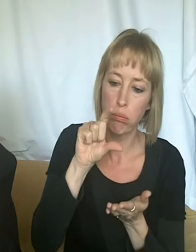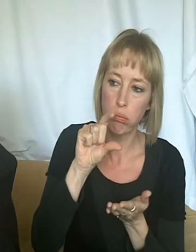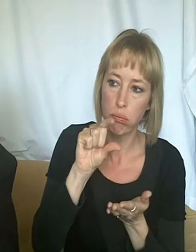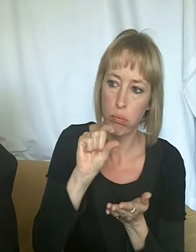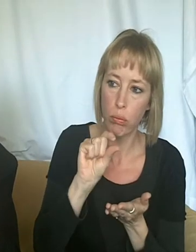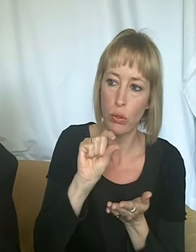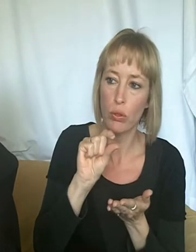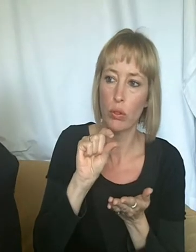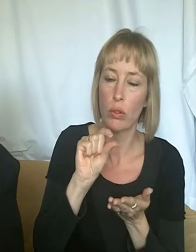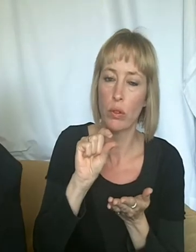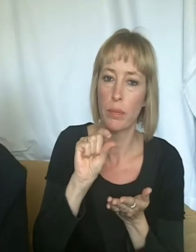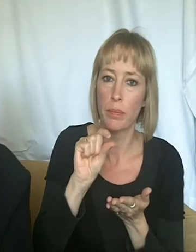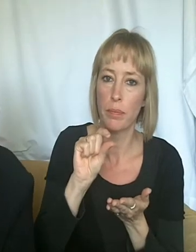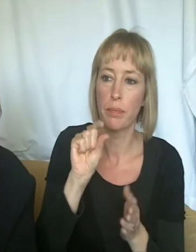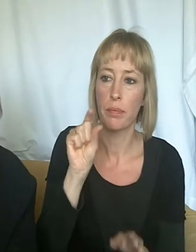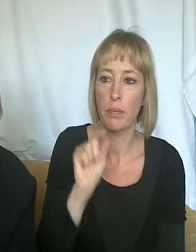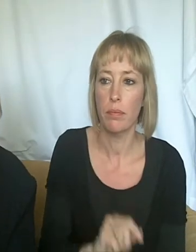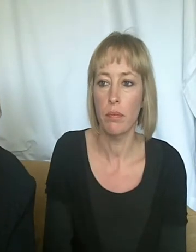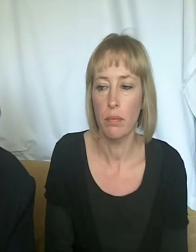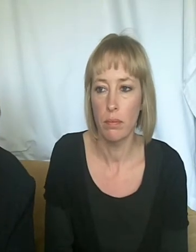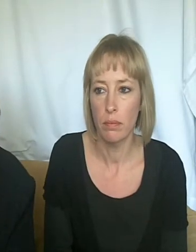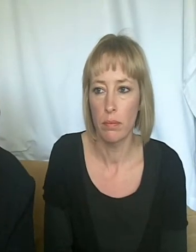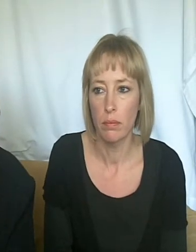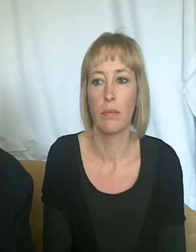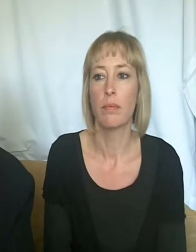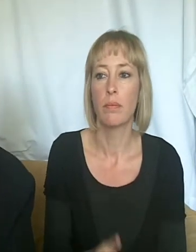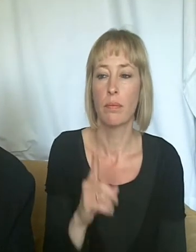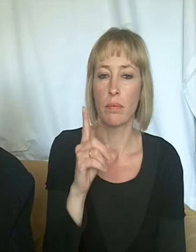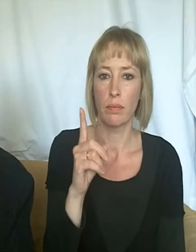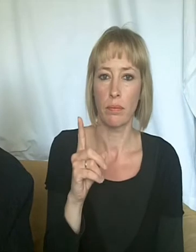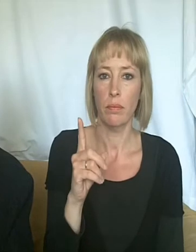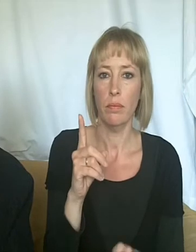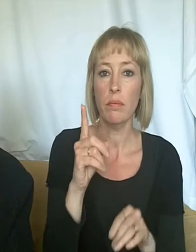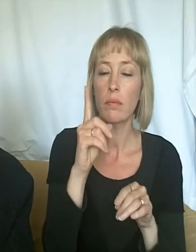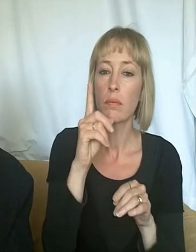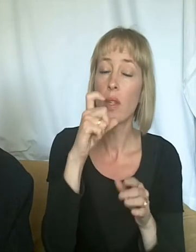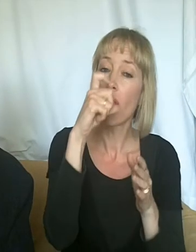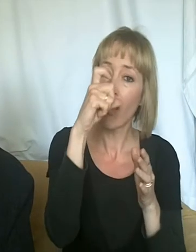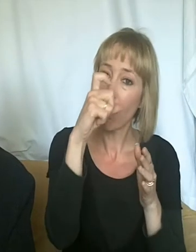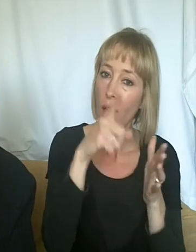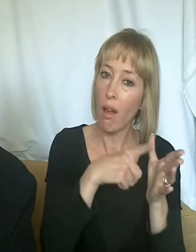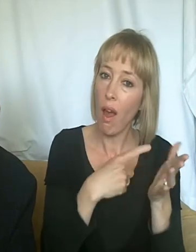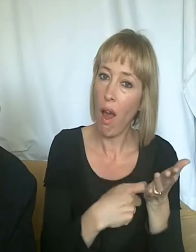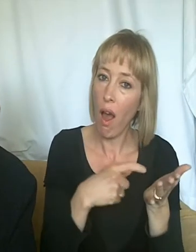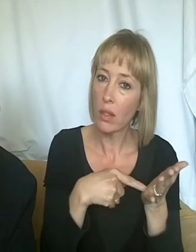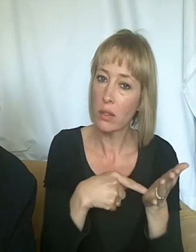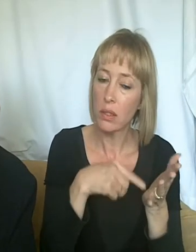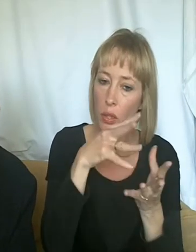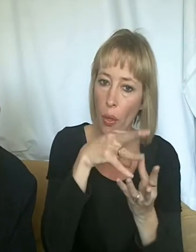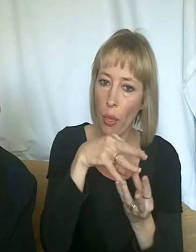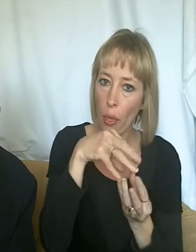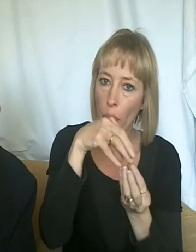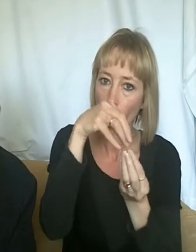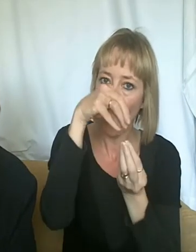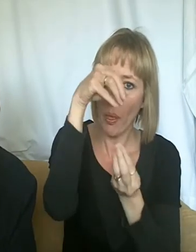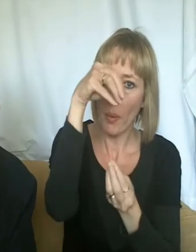into the e-liquid in the little tube, and the cartomizer sucks up